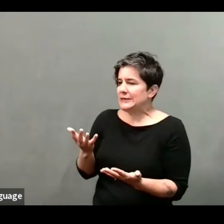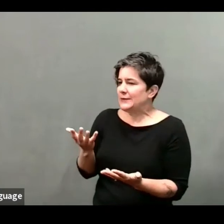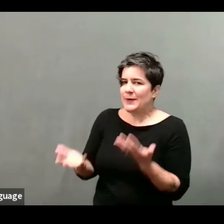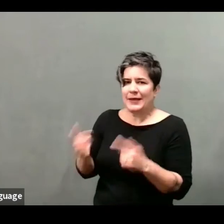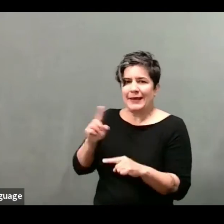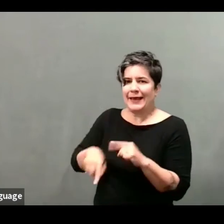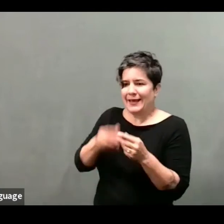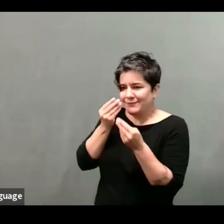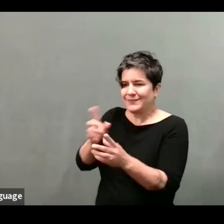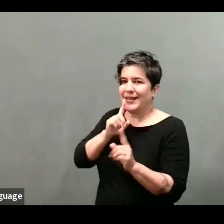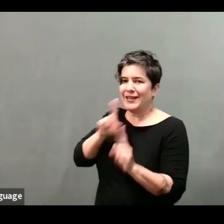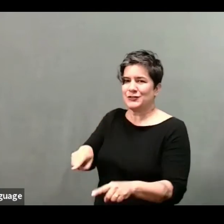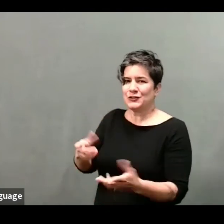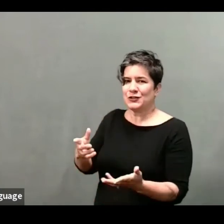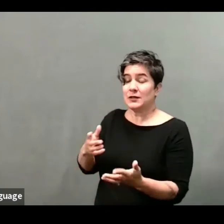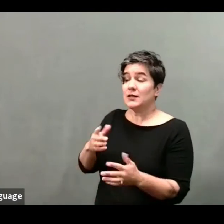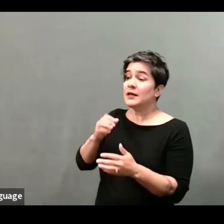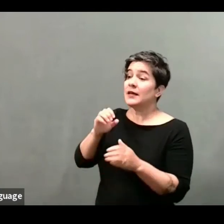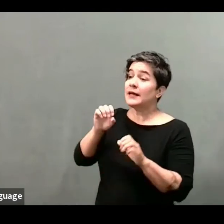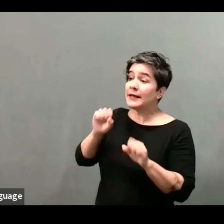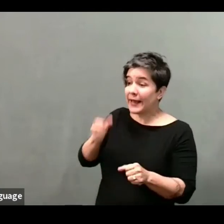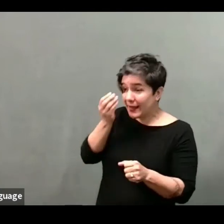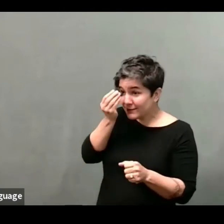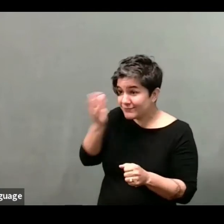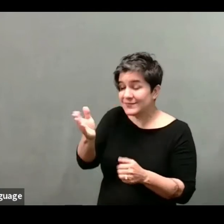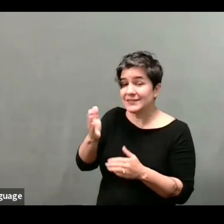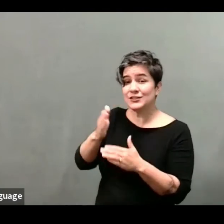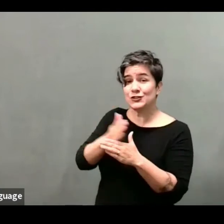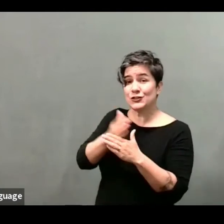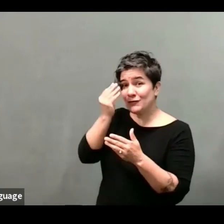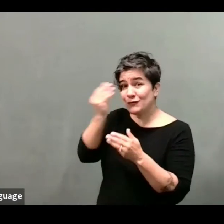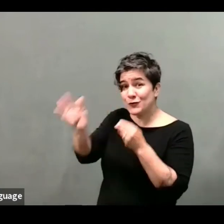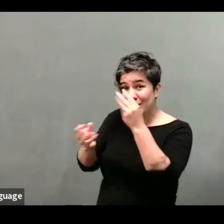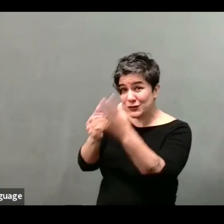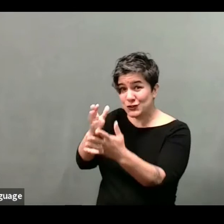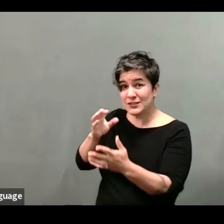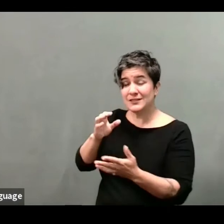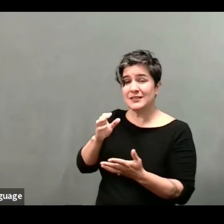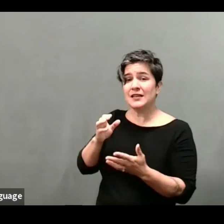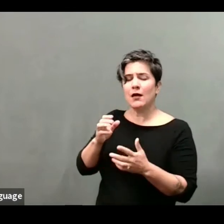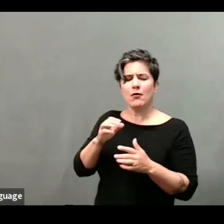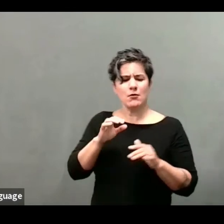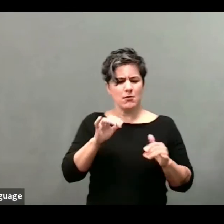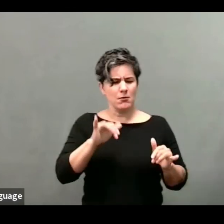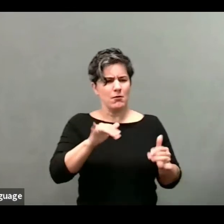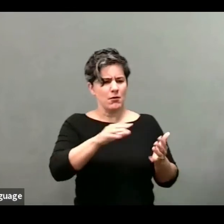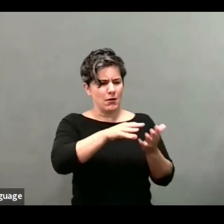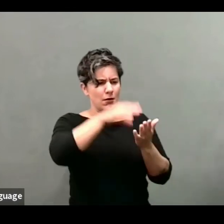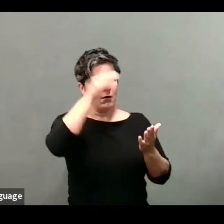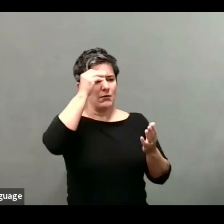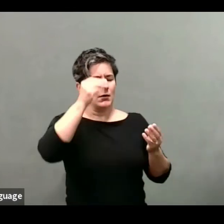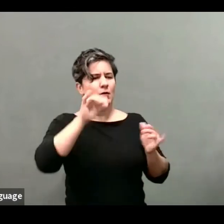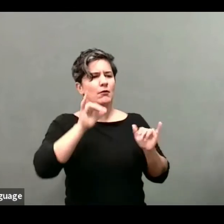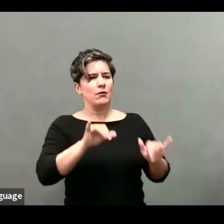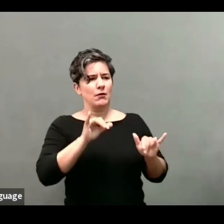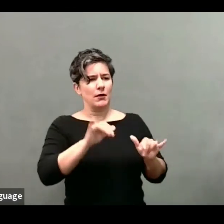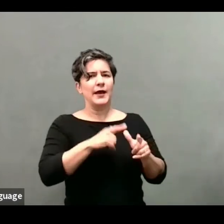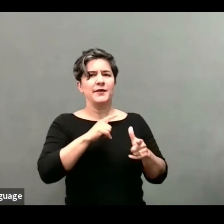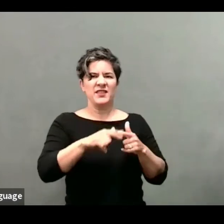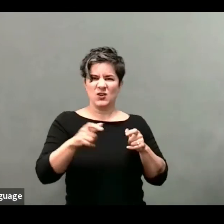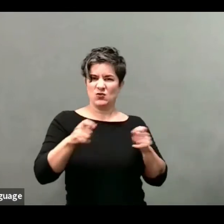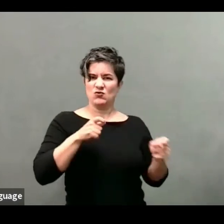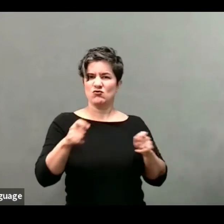those needs, but it can give them more information and help them with their overall sense of agency